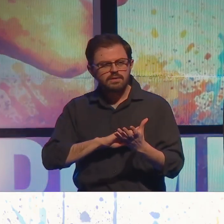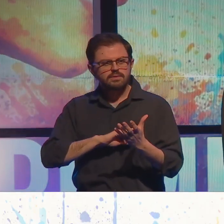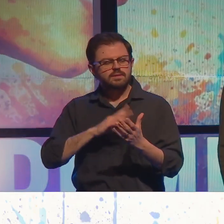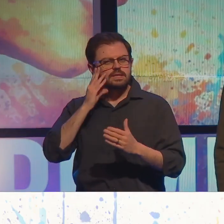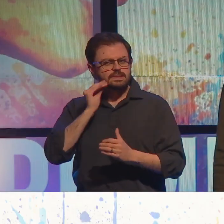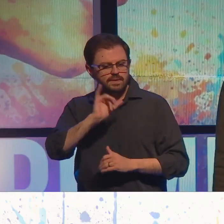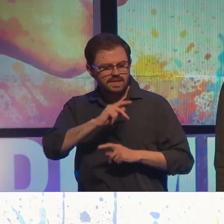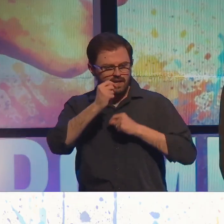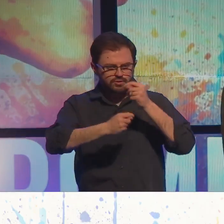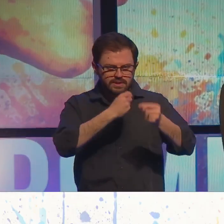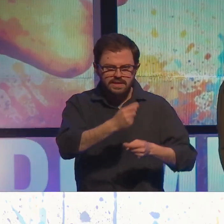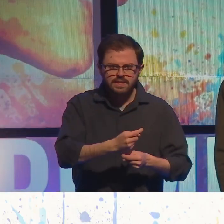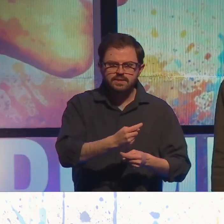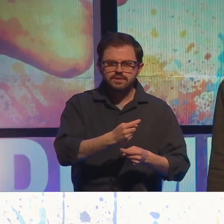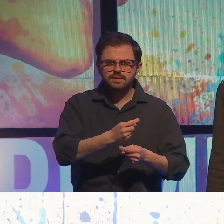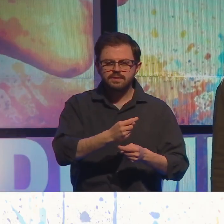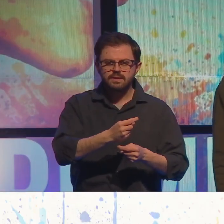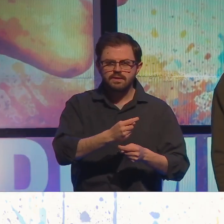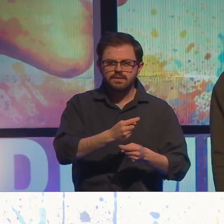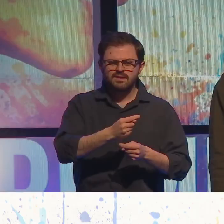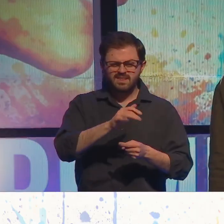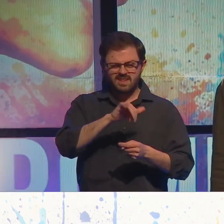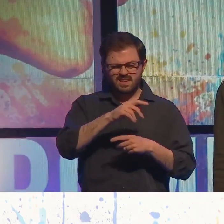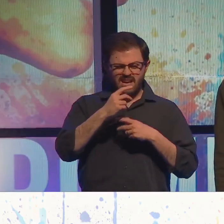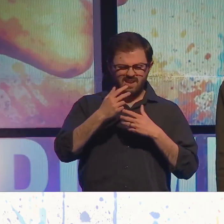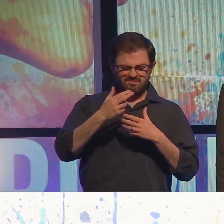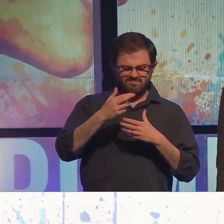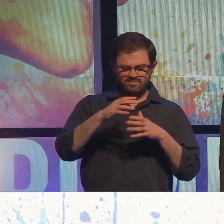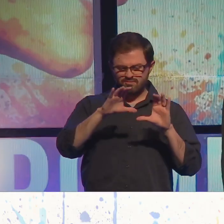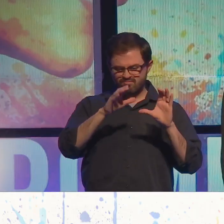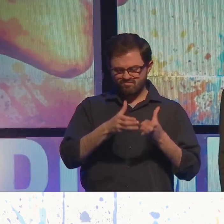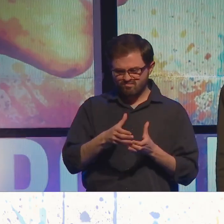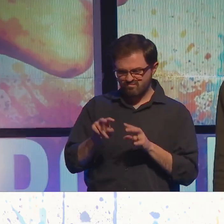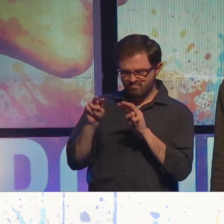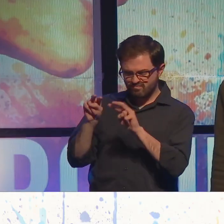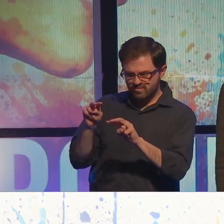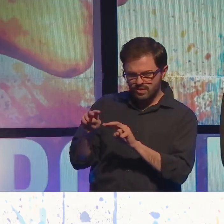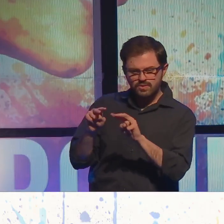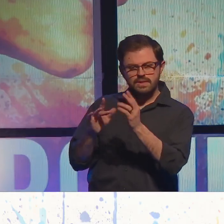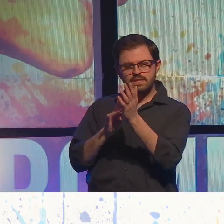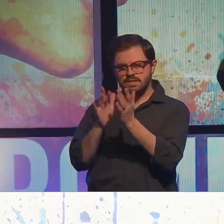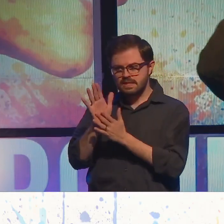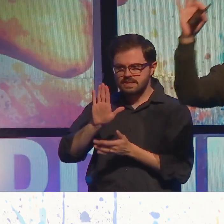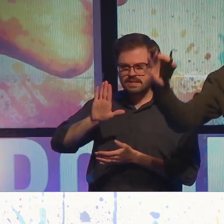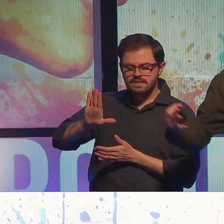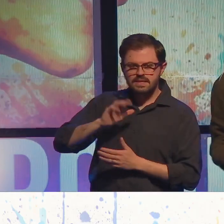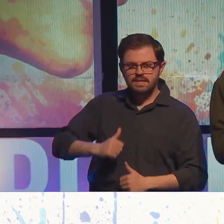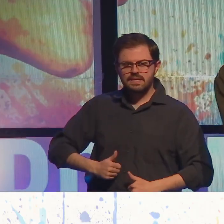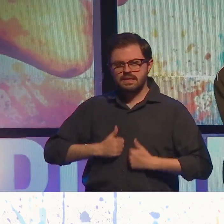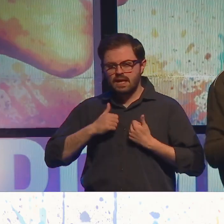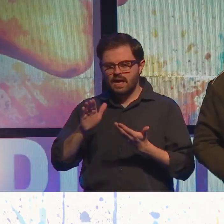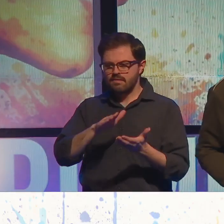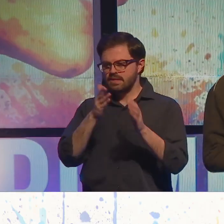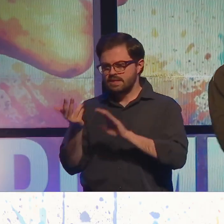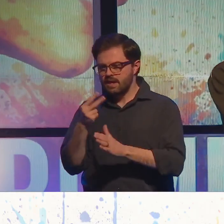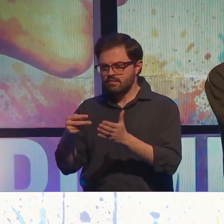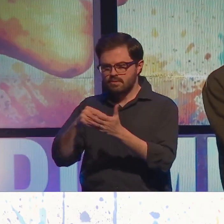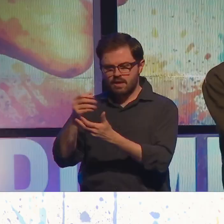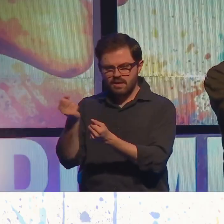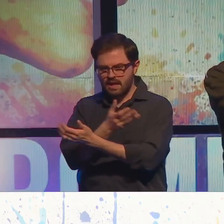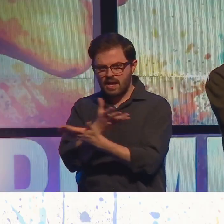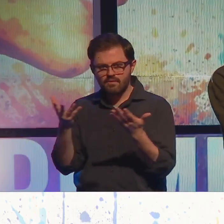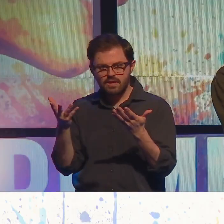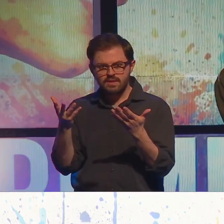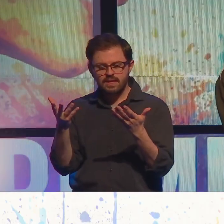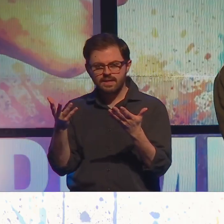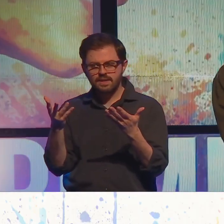life, teachings, death, resurrection, ascension, gift of the Holy Spirit, all these things in our church that reduced it down to some